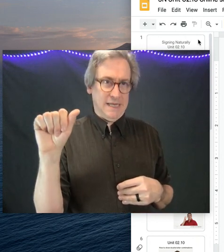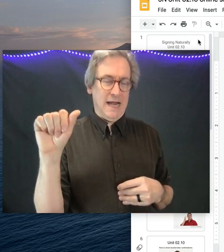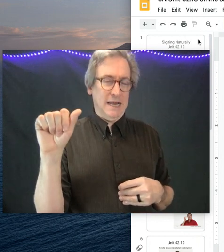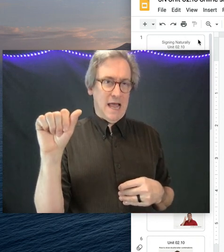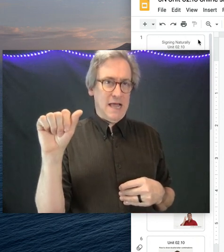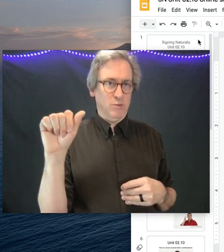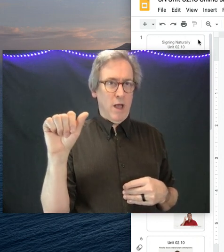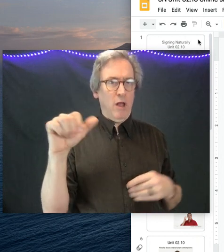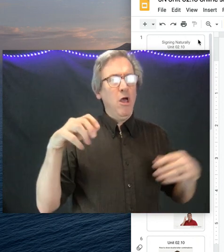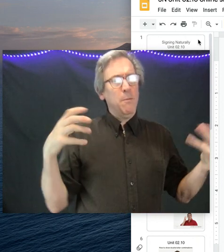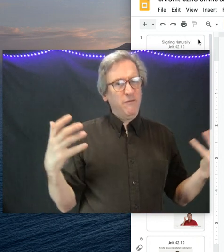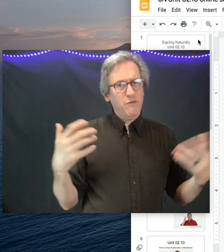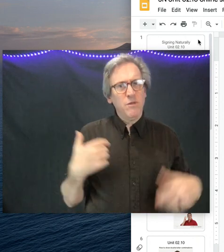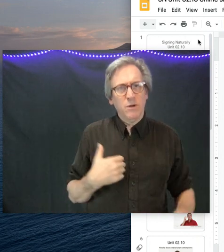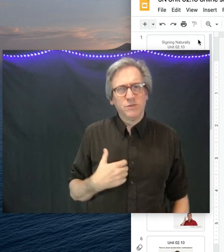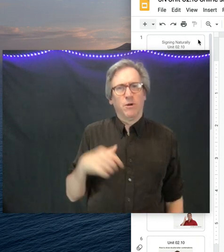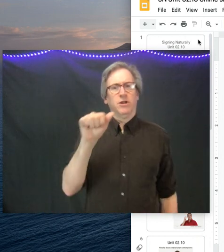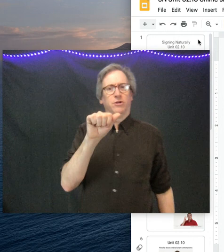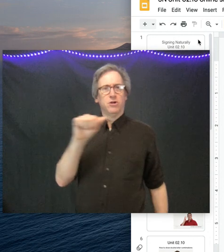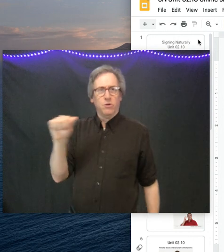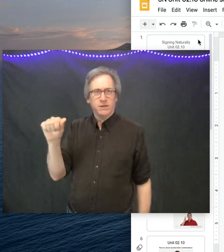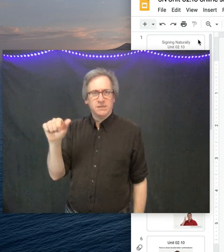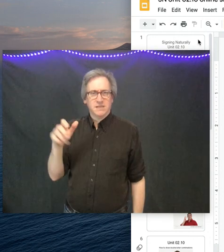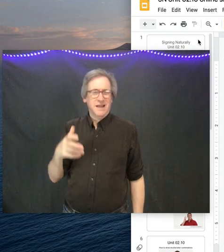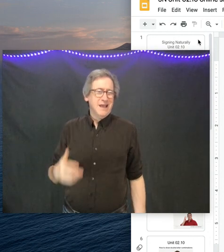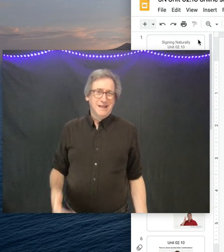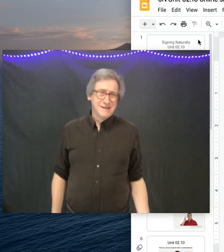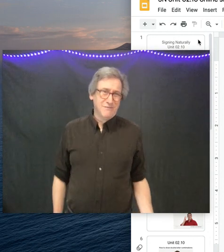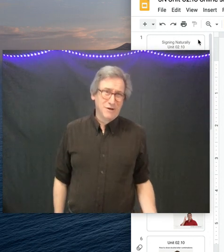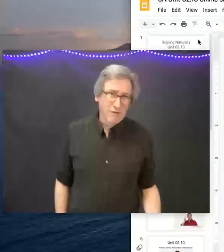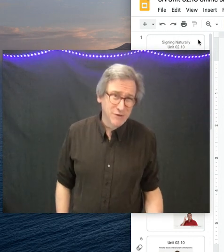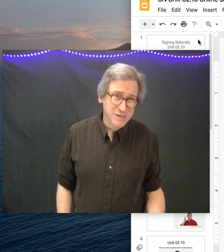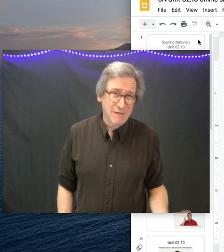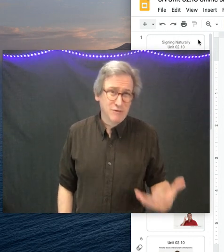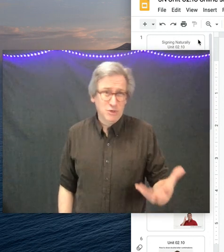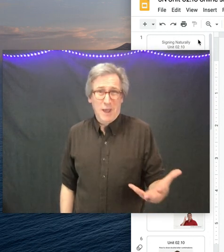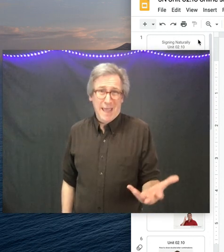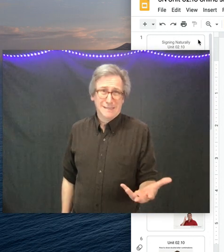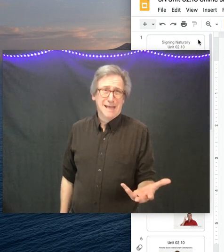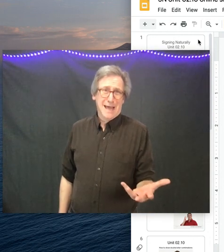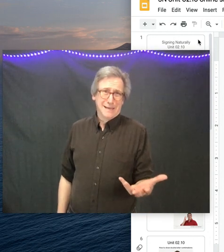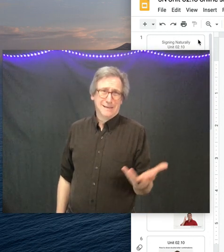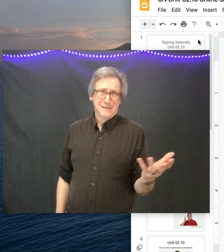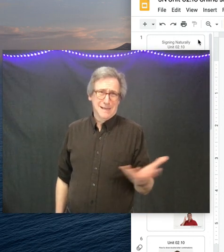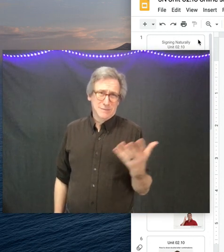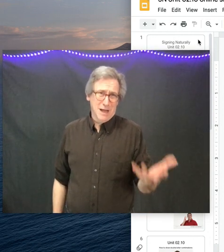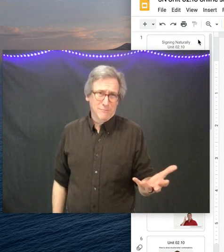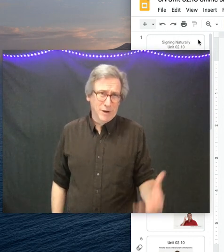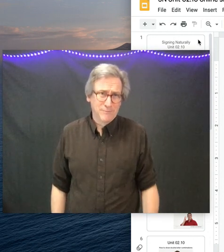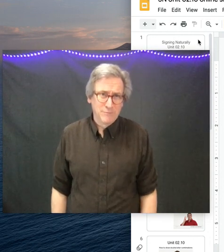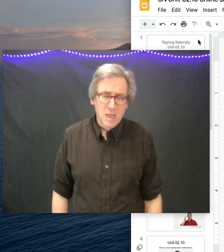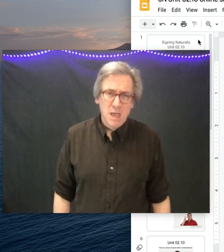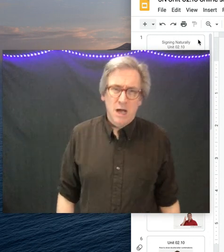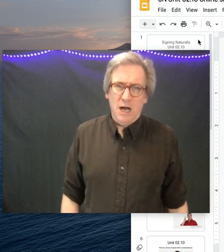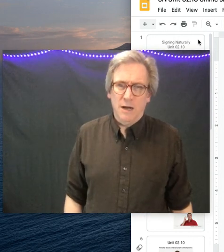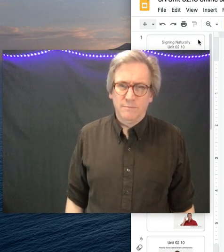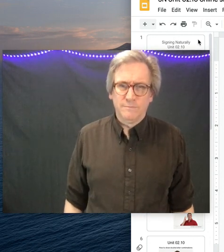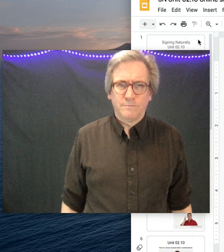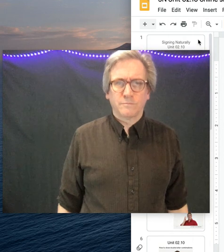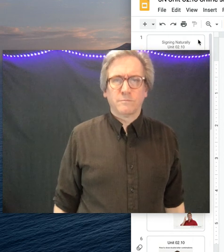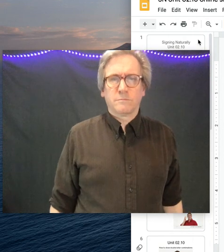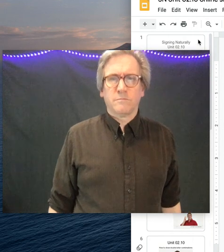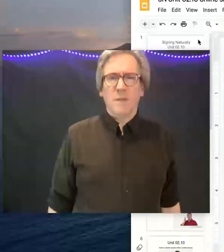to the side as well. But for the most part, you're going to slide. It's not very often you have two A's at the same time,